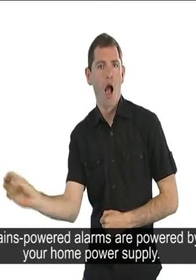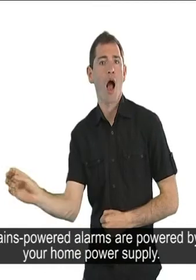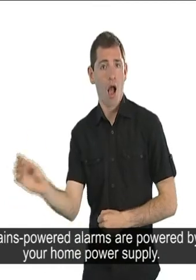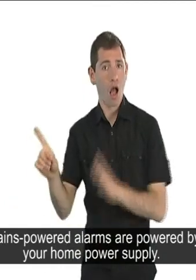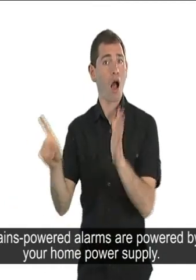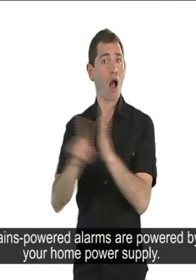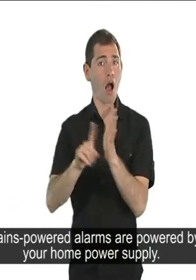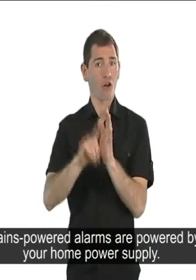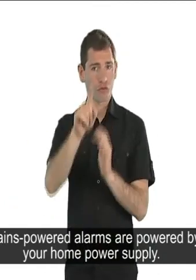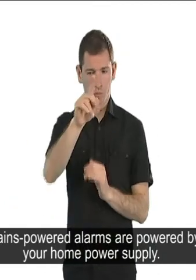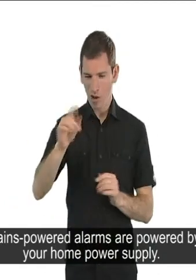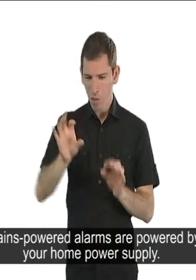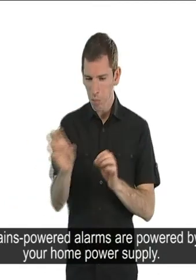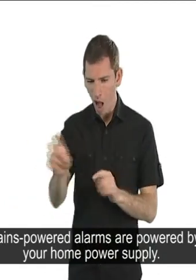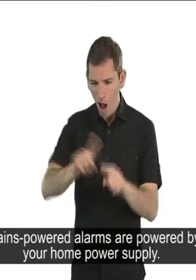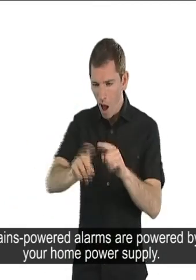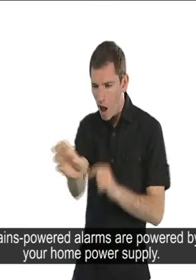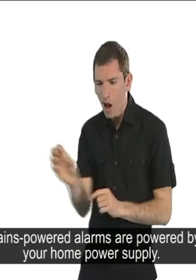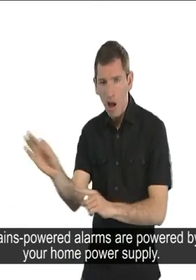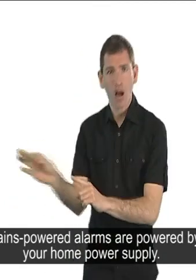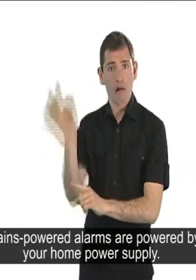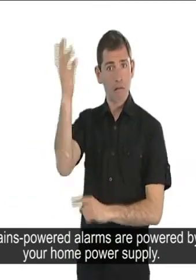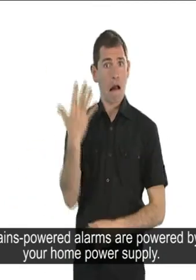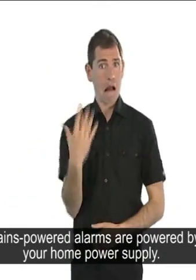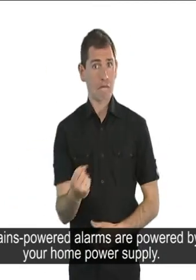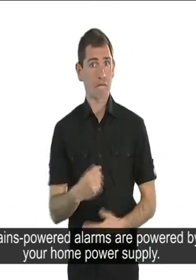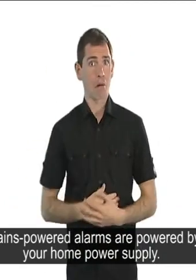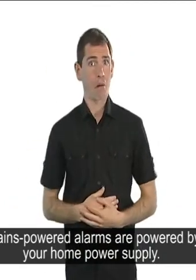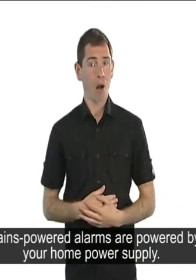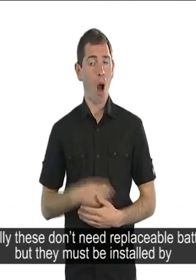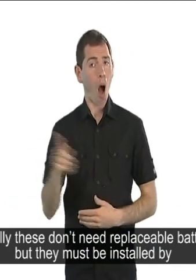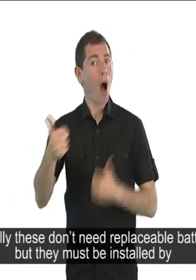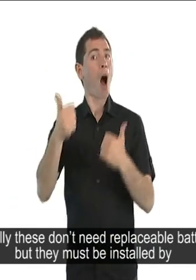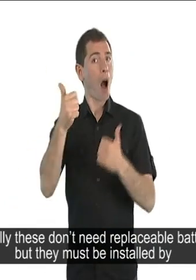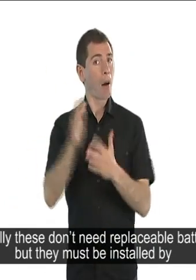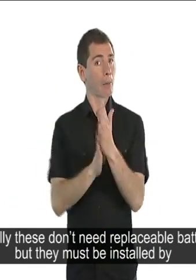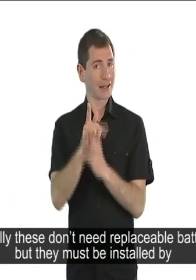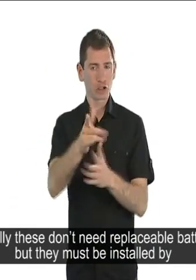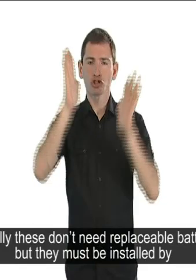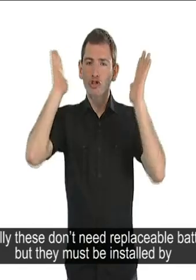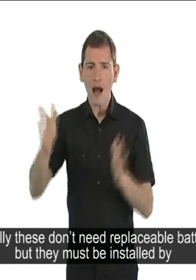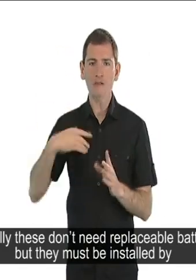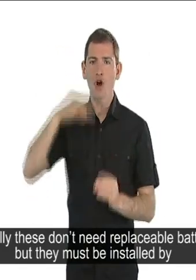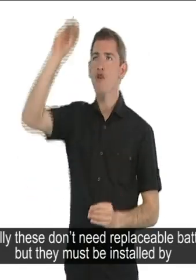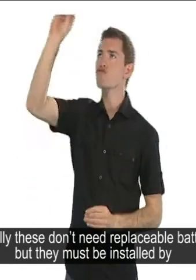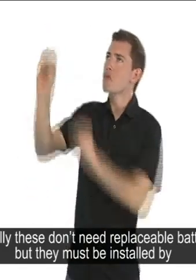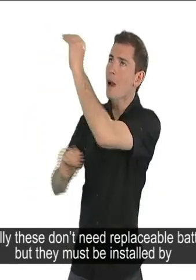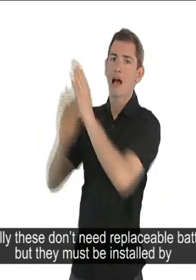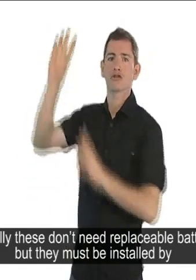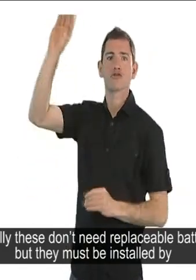Mains-powered alarms are powered by your home power supply. Generally, these don't need replaceable